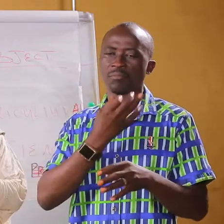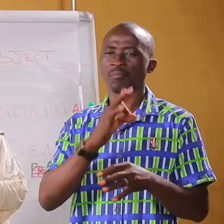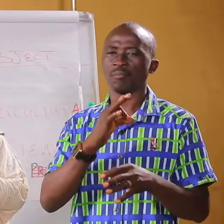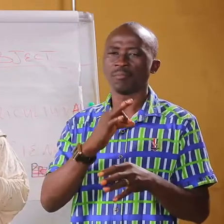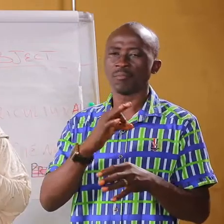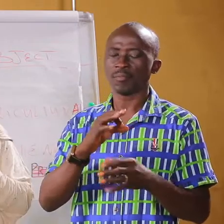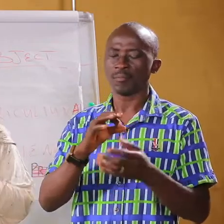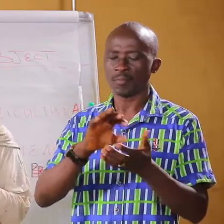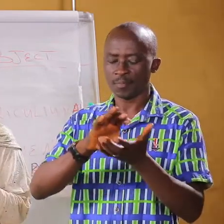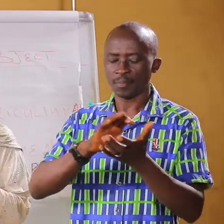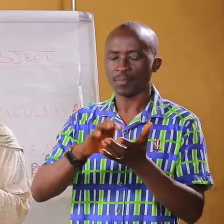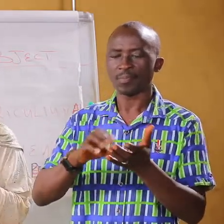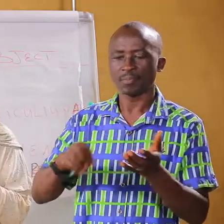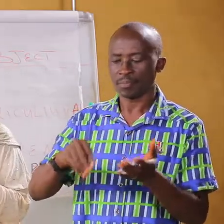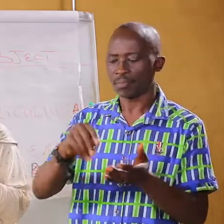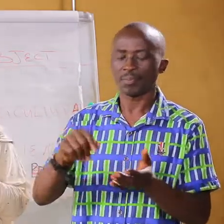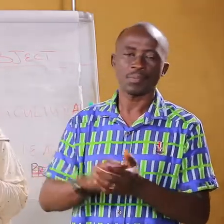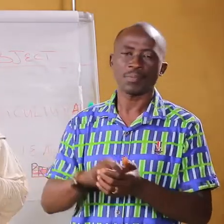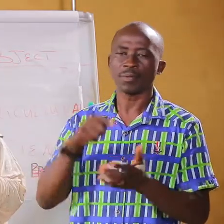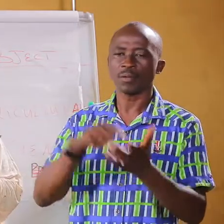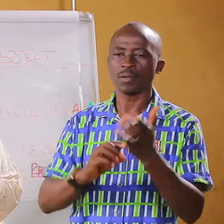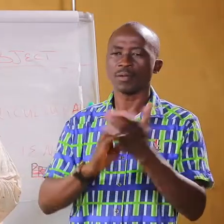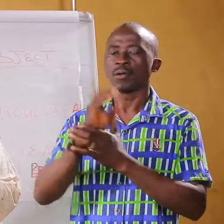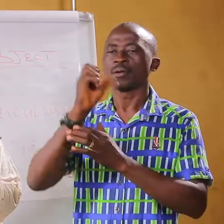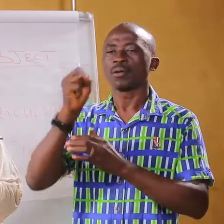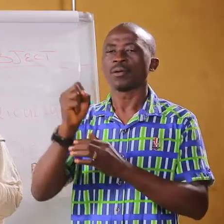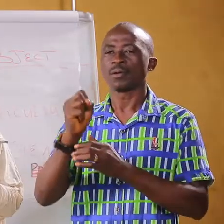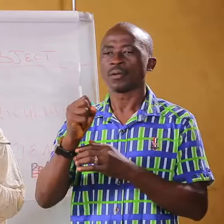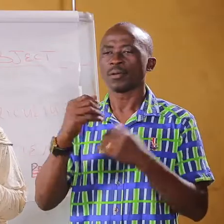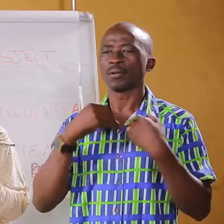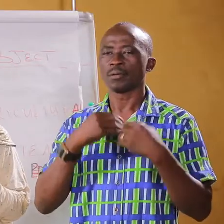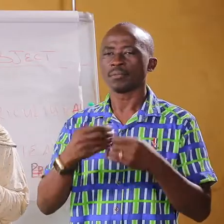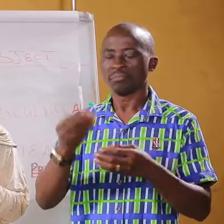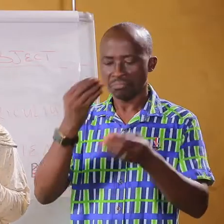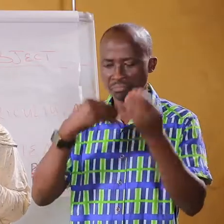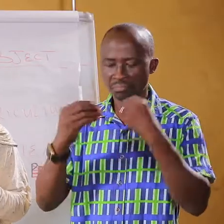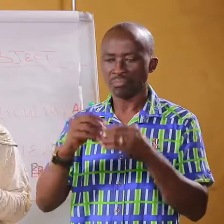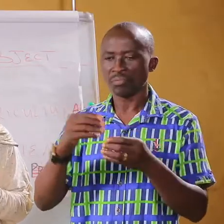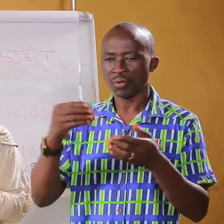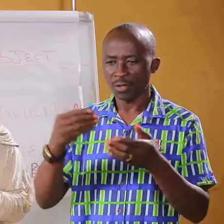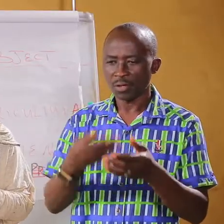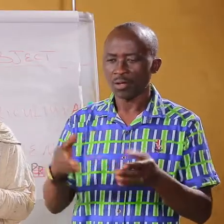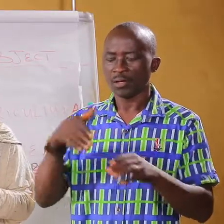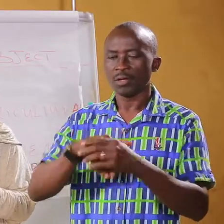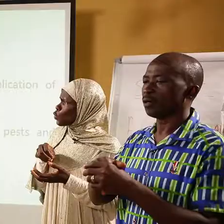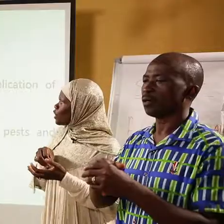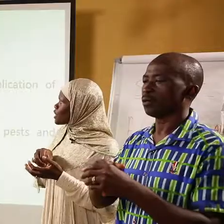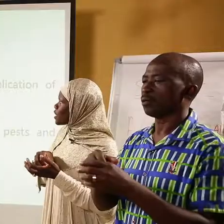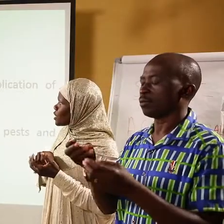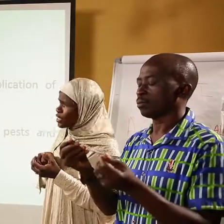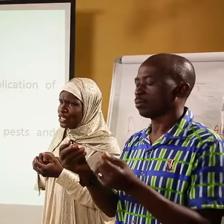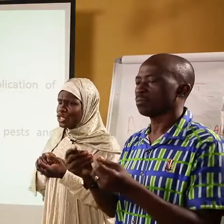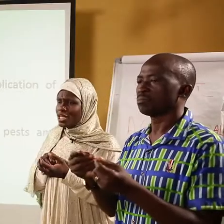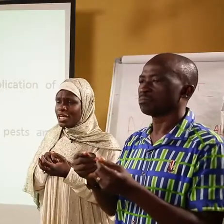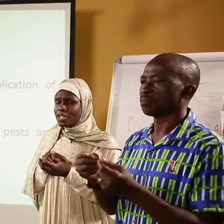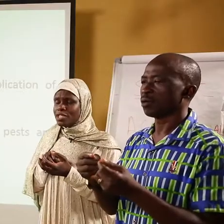any fertilizer or manure, and these your crops, they have been intaking the nutrient that is in the soil. So it will reach